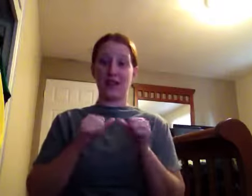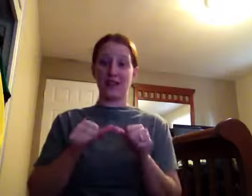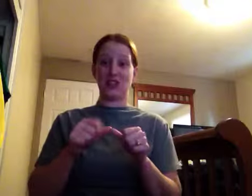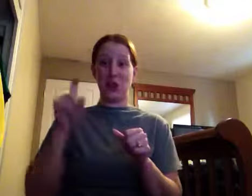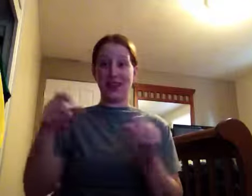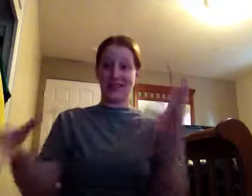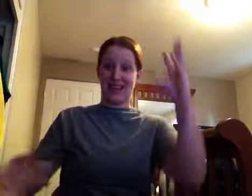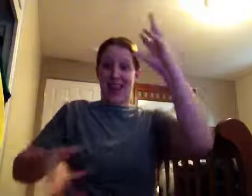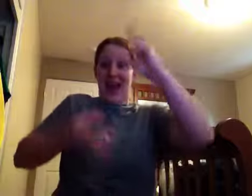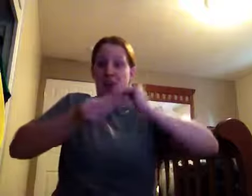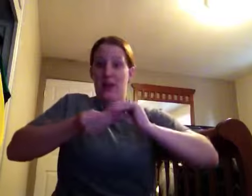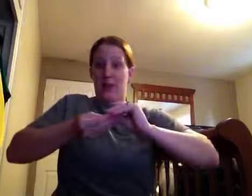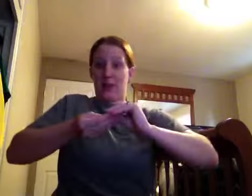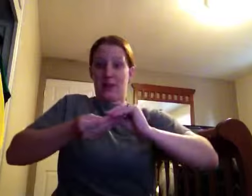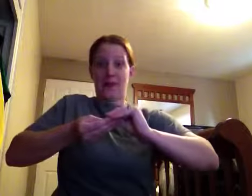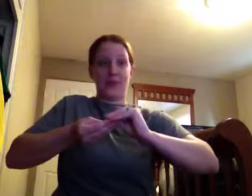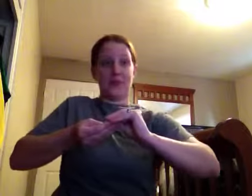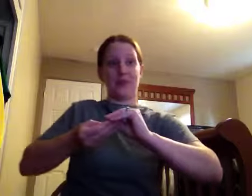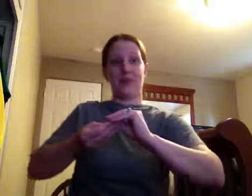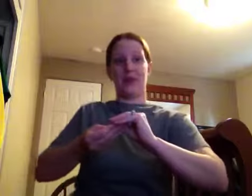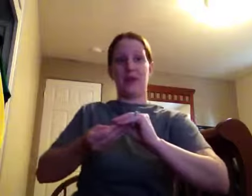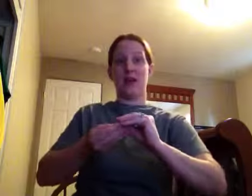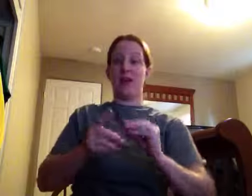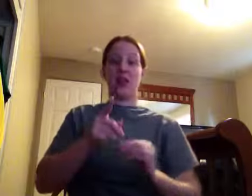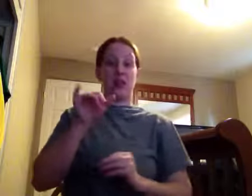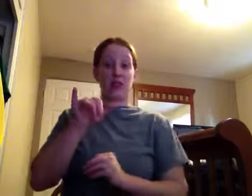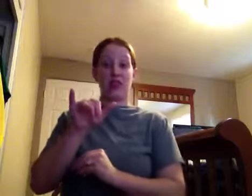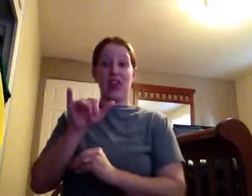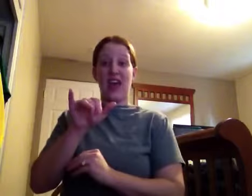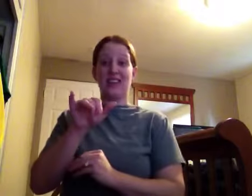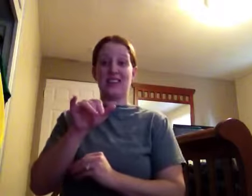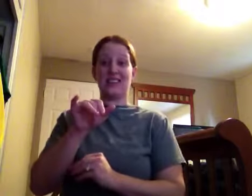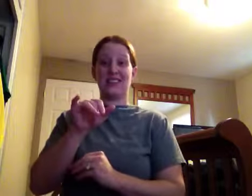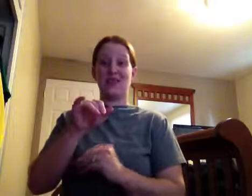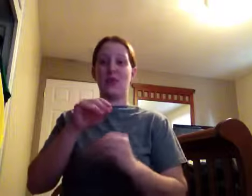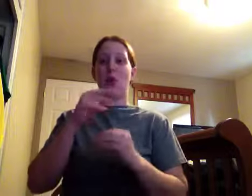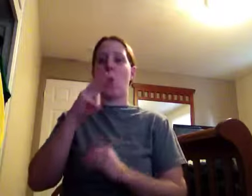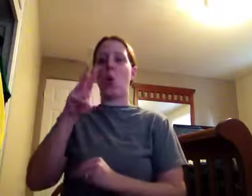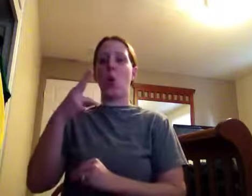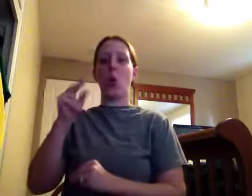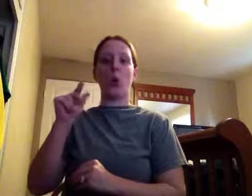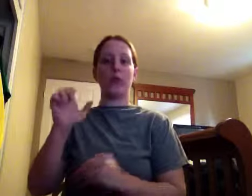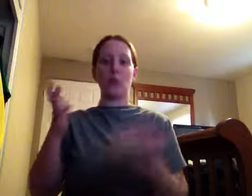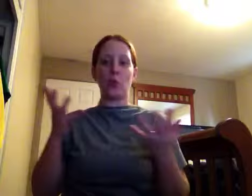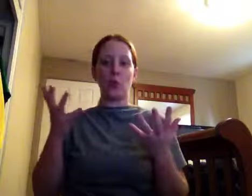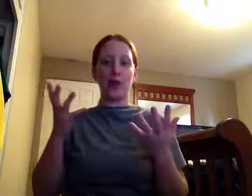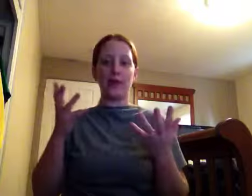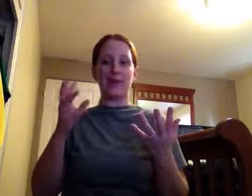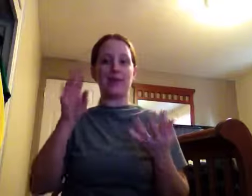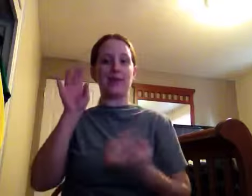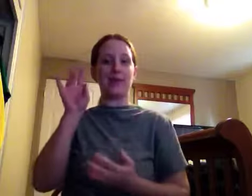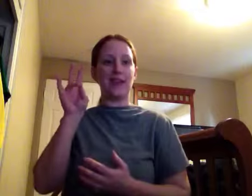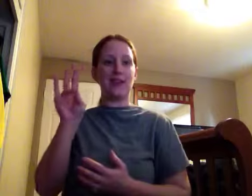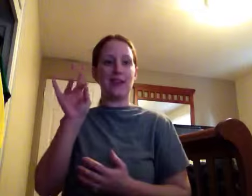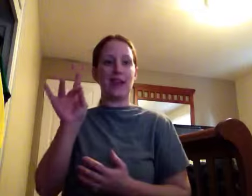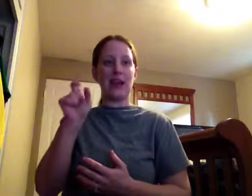it? 78.01 grams is the whole thing. That's the whole compound. So how do I do my math now? I do